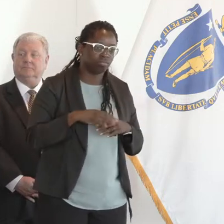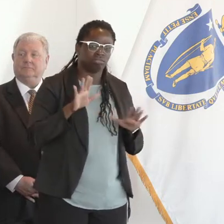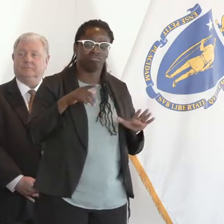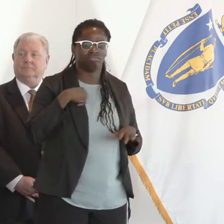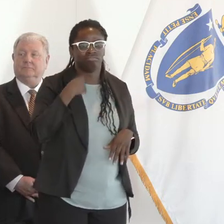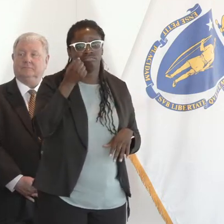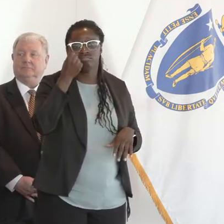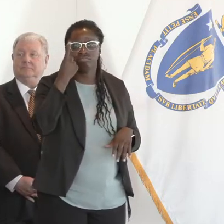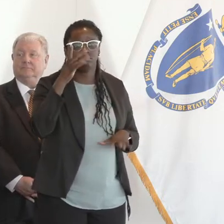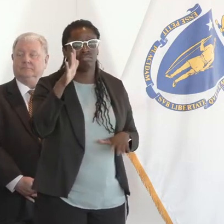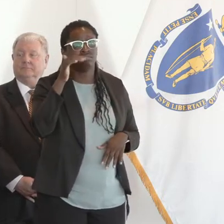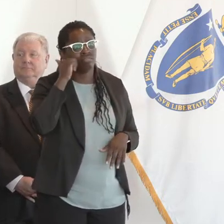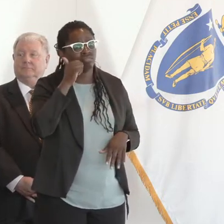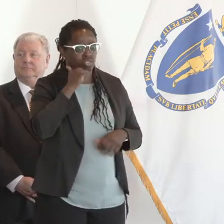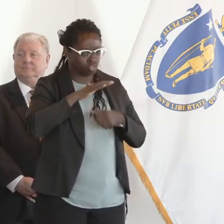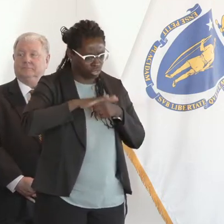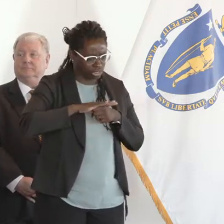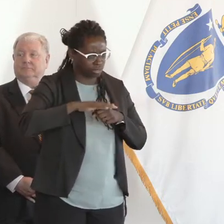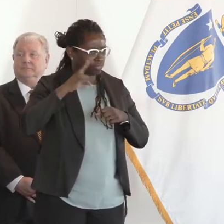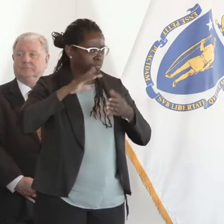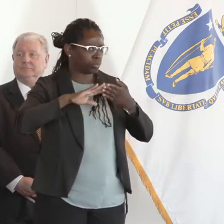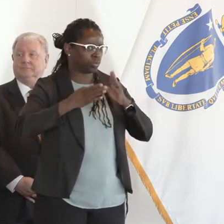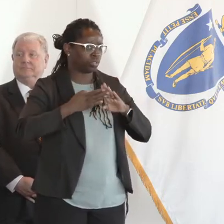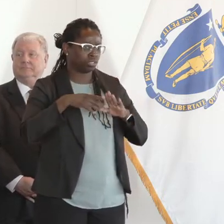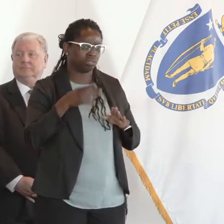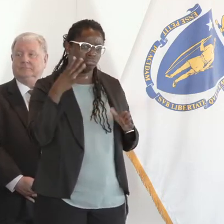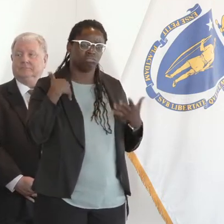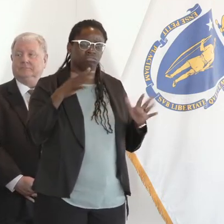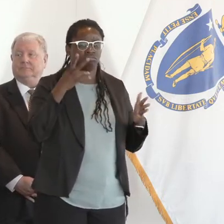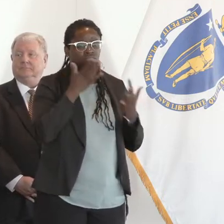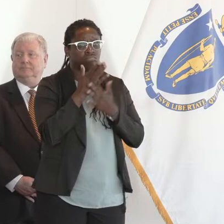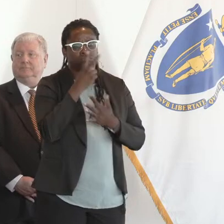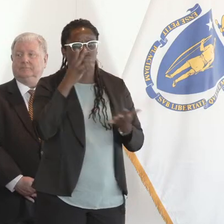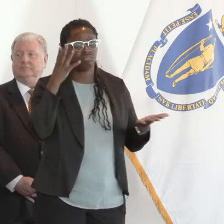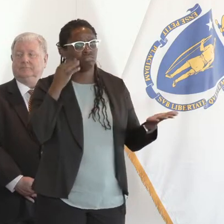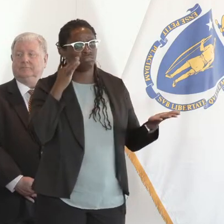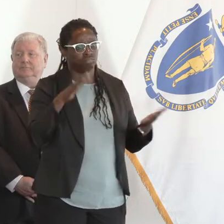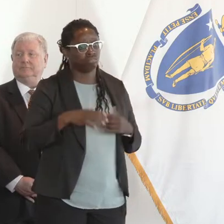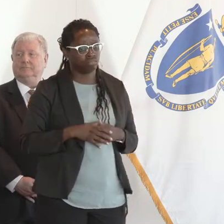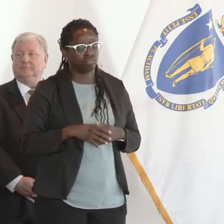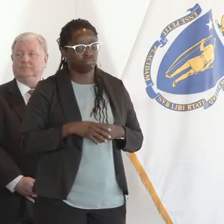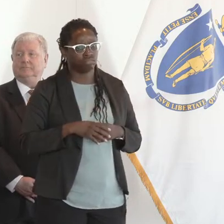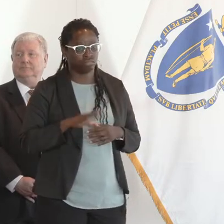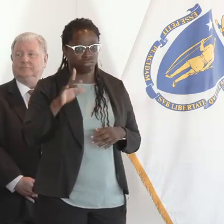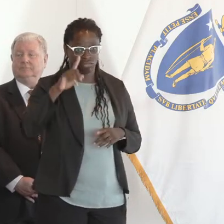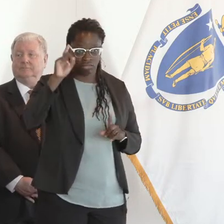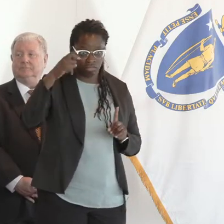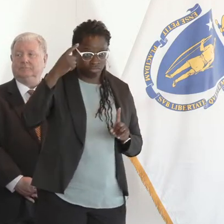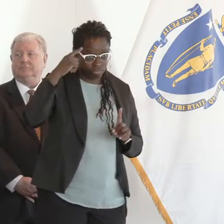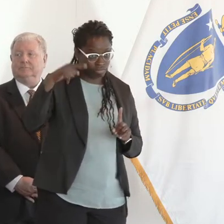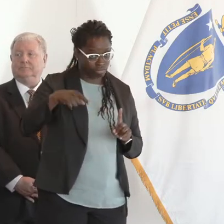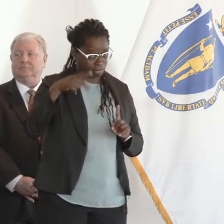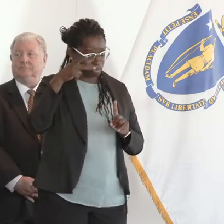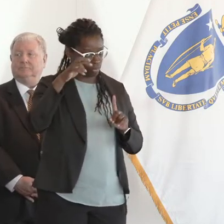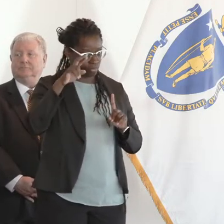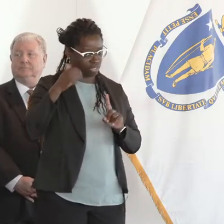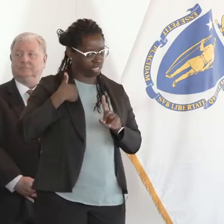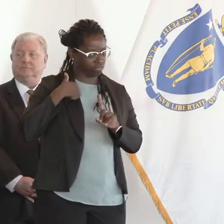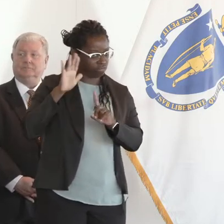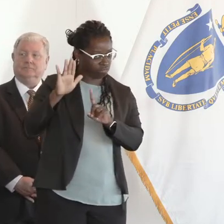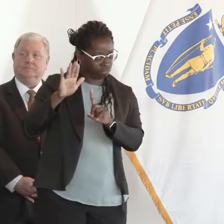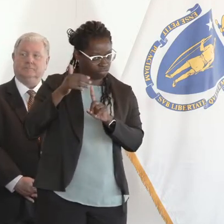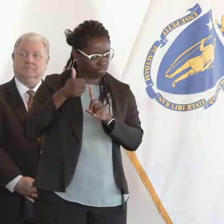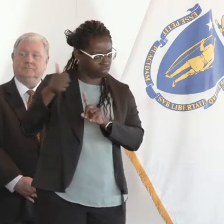pressures that our community members face, and it is truly the governors and premiers working alongside your local